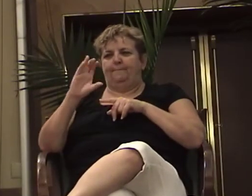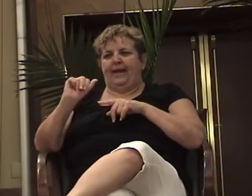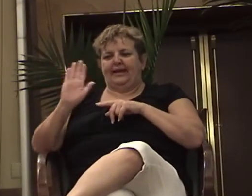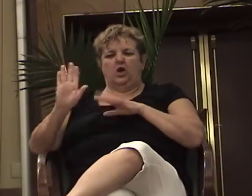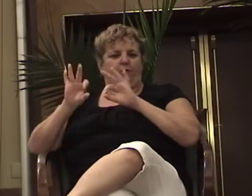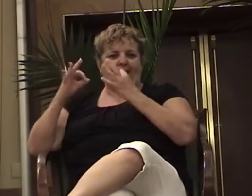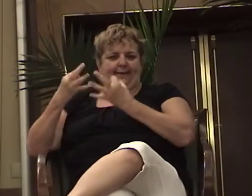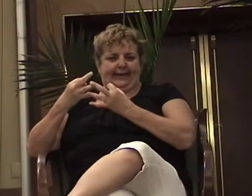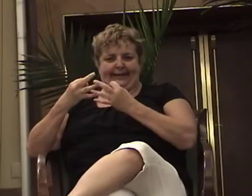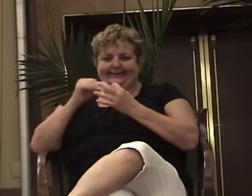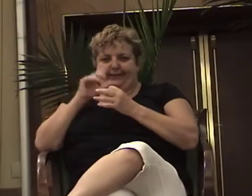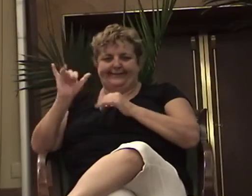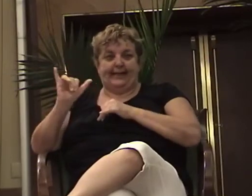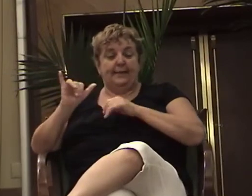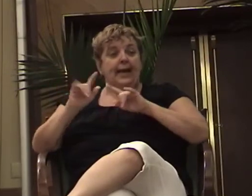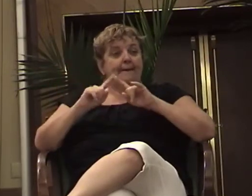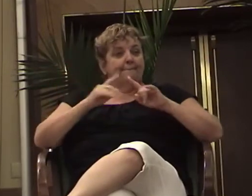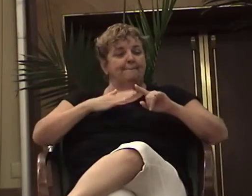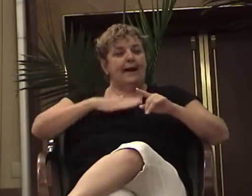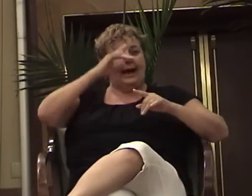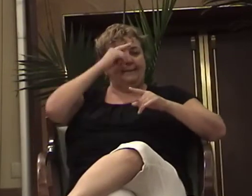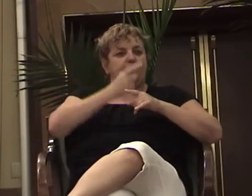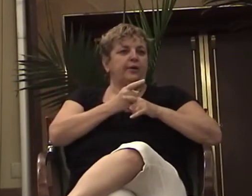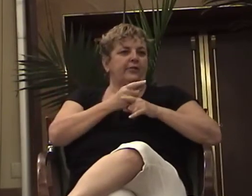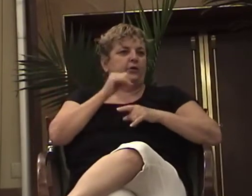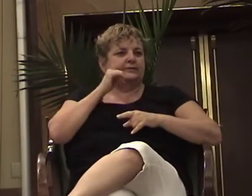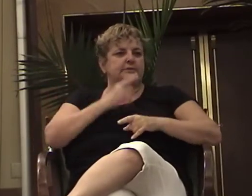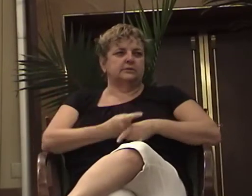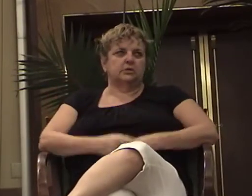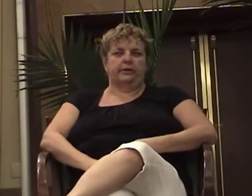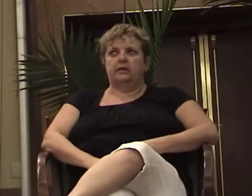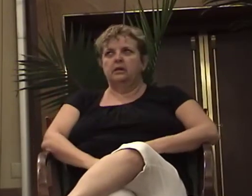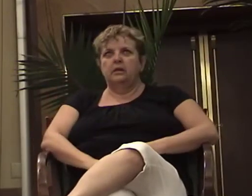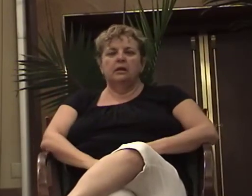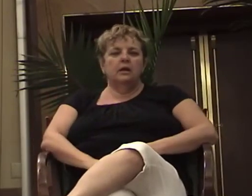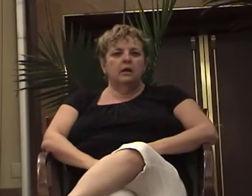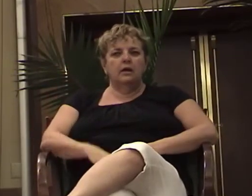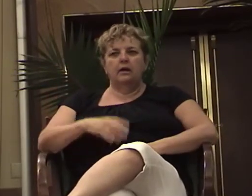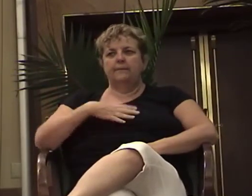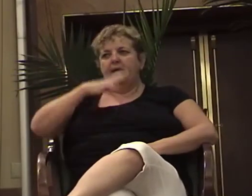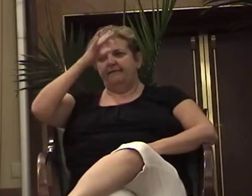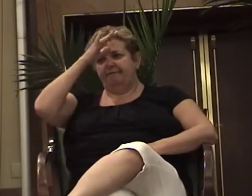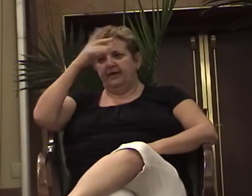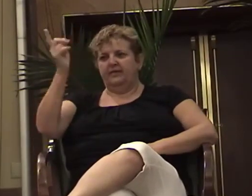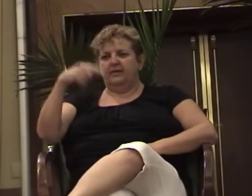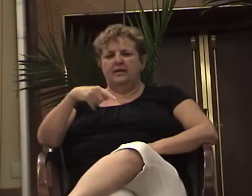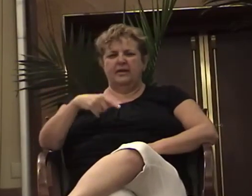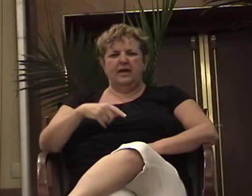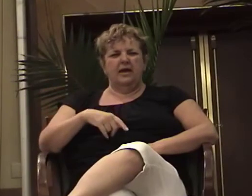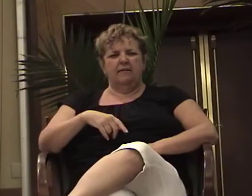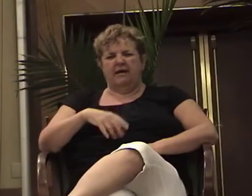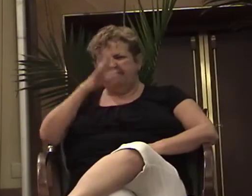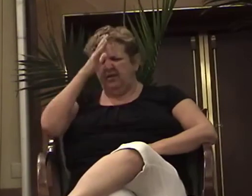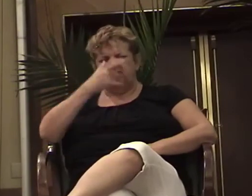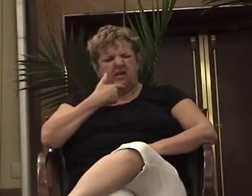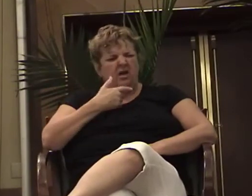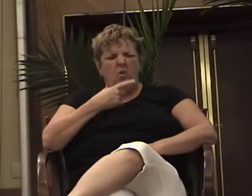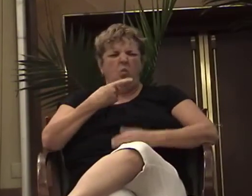You know, my brother and sister are coming up begrudgingly. My father, we call him over, and he going, "What the?" So I sit them all down,